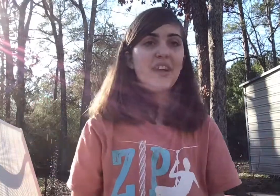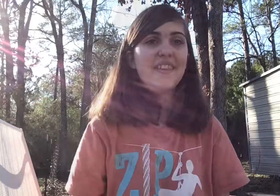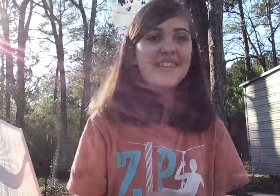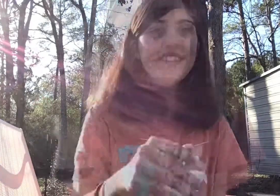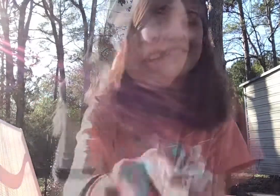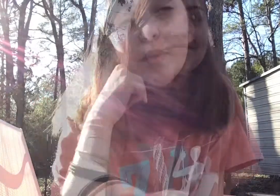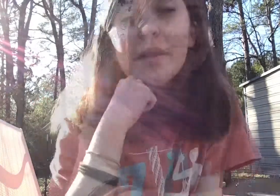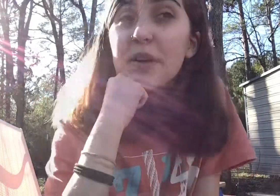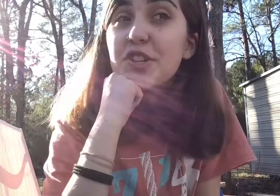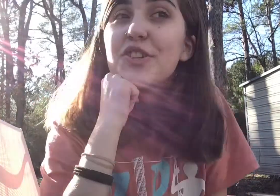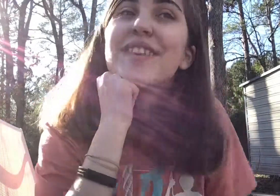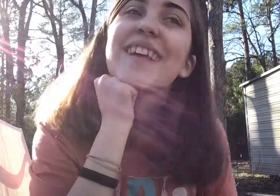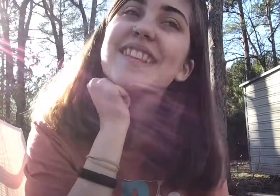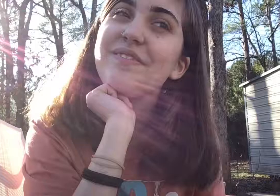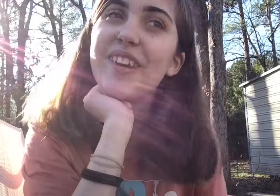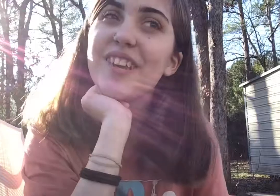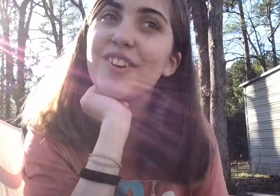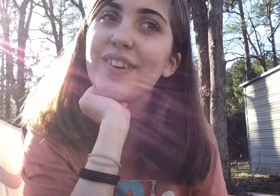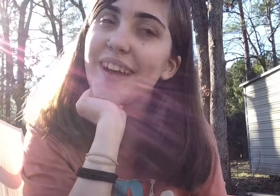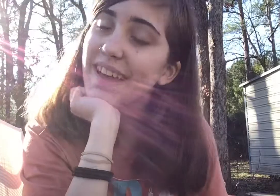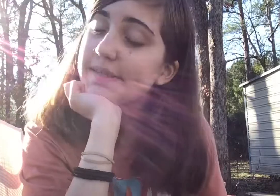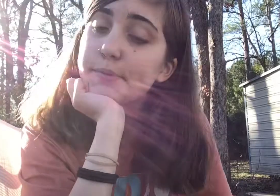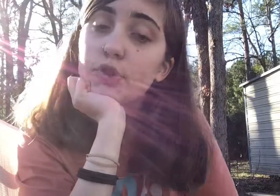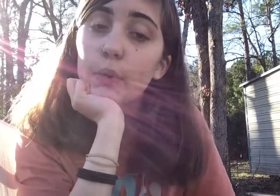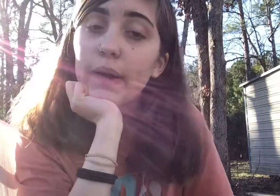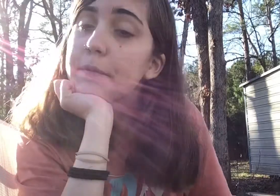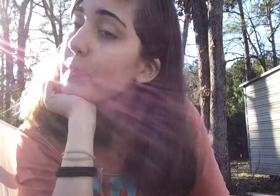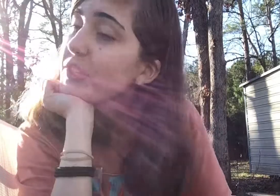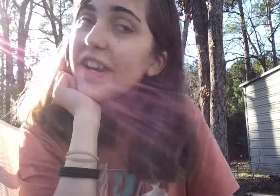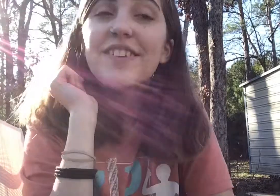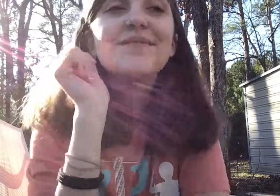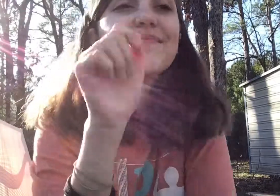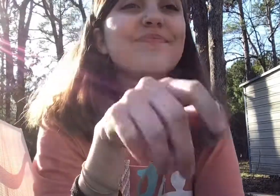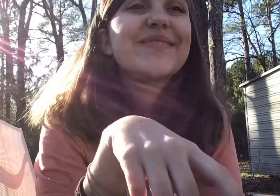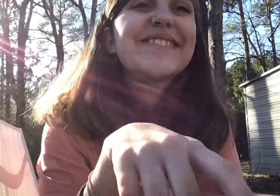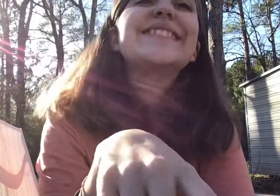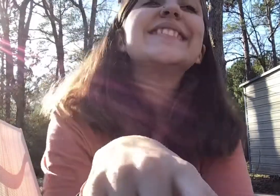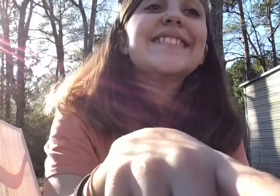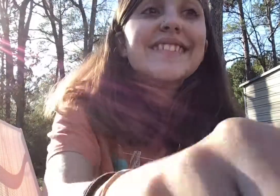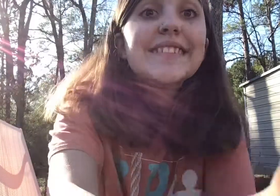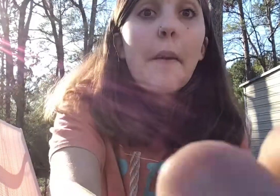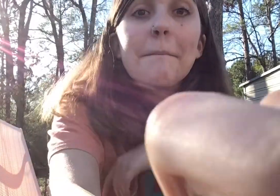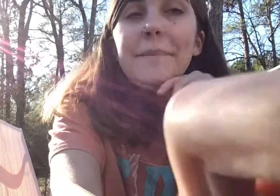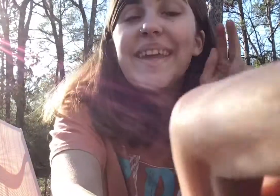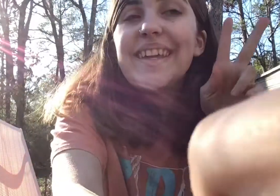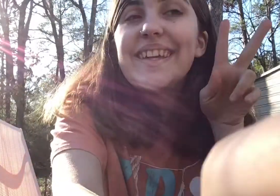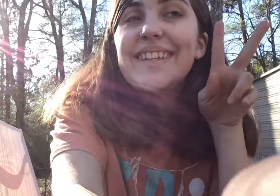If you haven't already, make sure you like this video and subscribe to my channel. Bye.